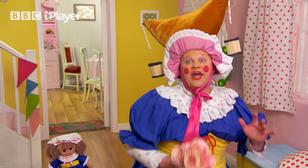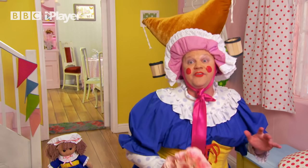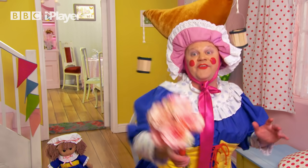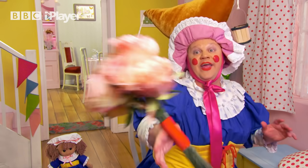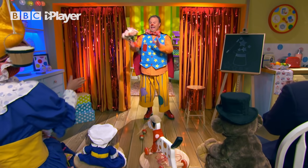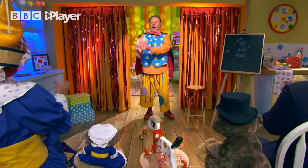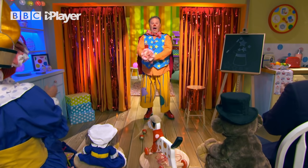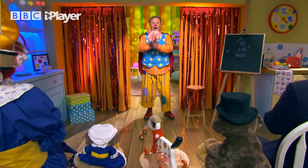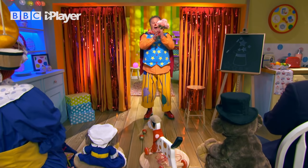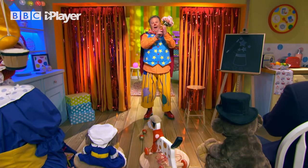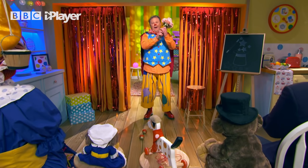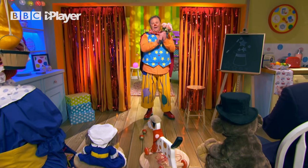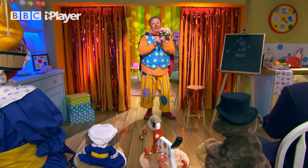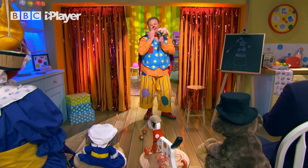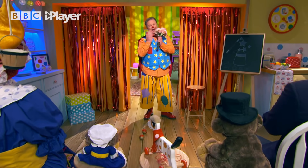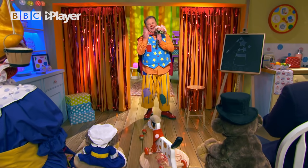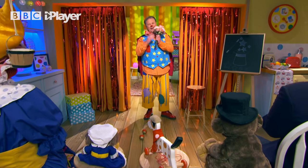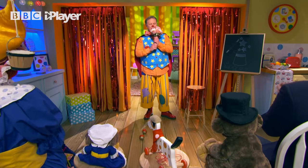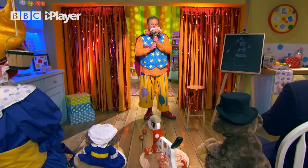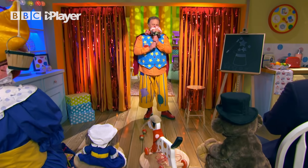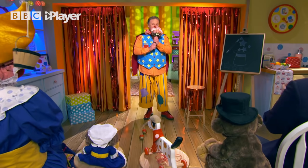Catch. Oh, thank you.